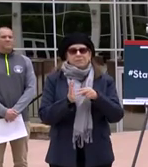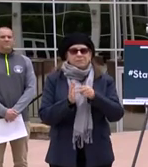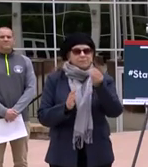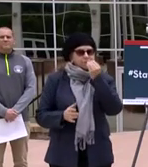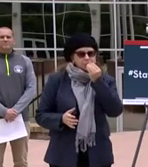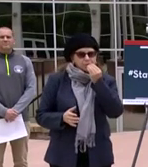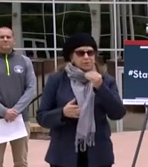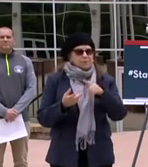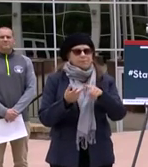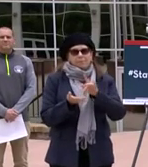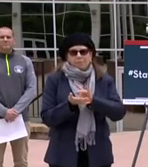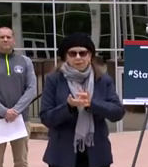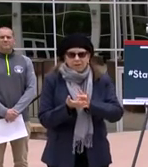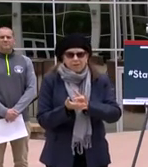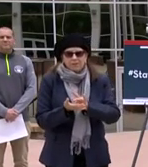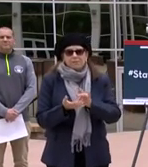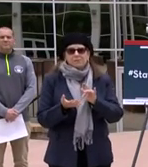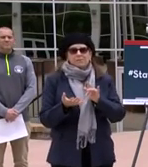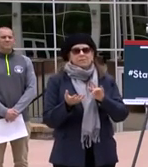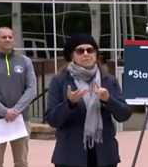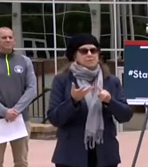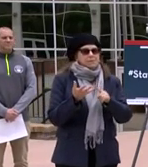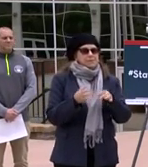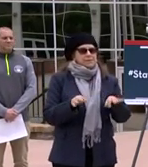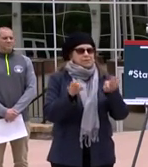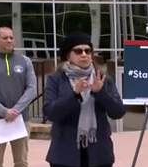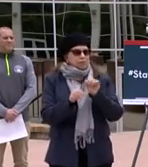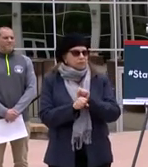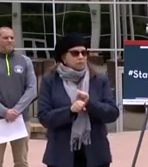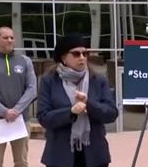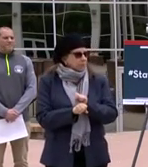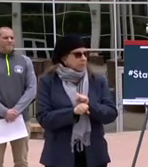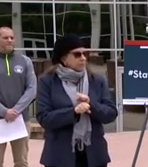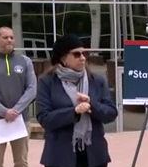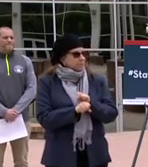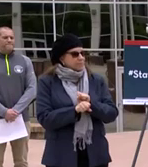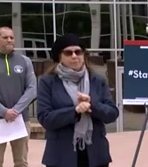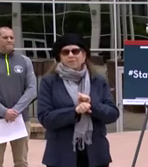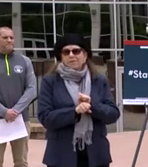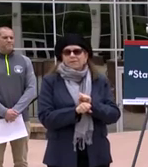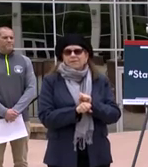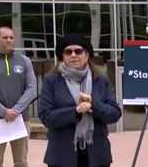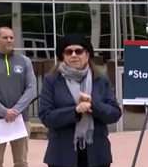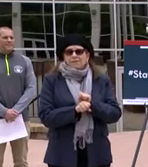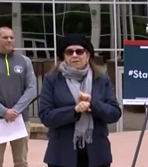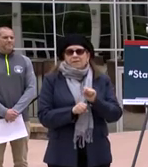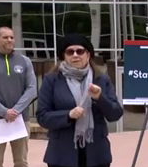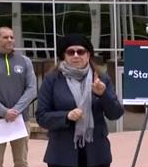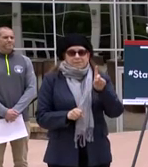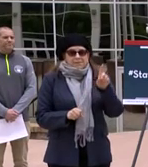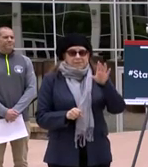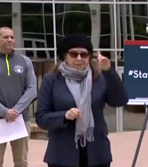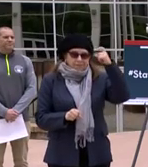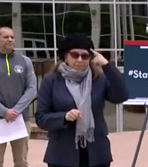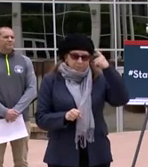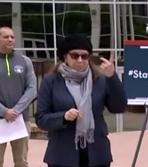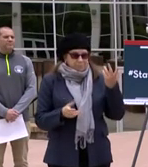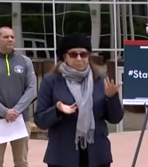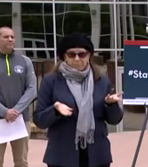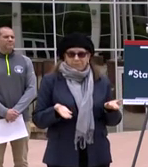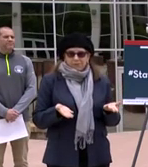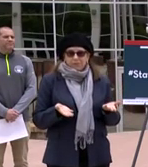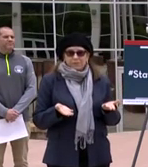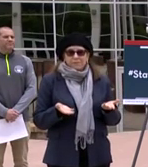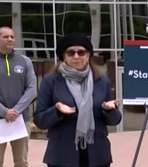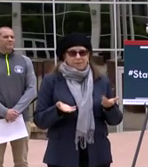travel that you have to do. We have notified everybody in D.C. government, wherever they are in the region. I have employees that live